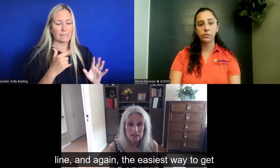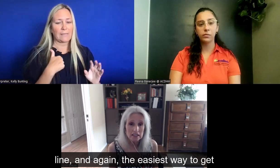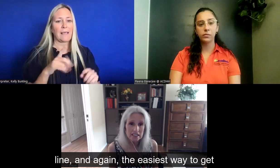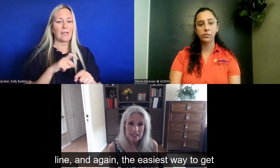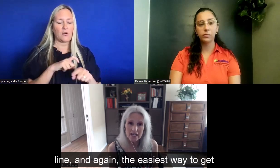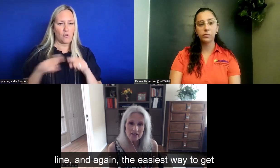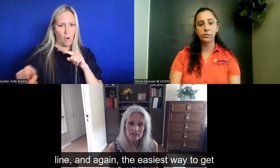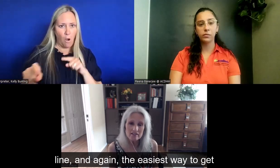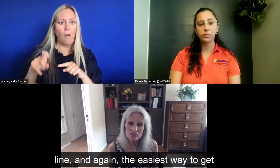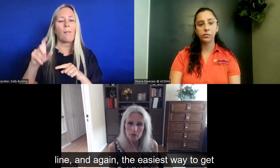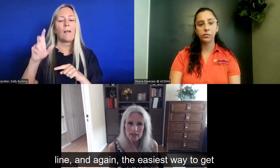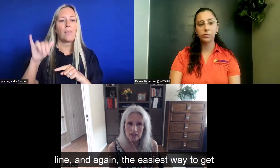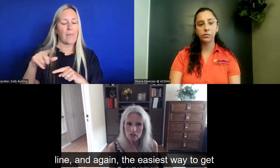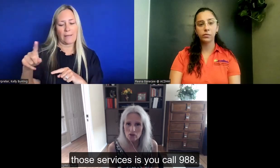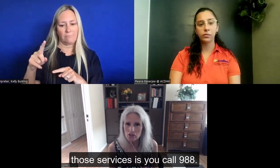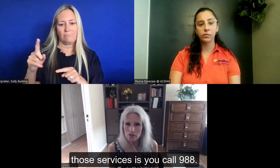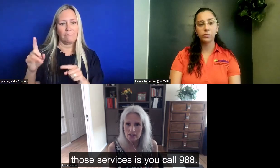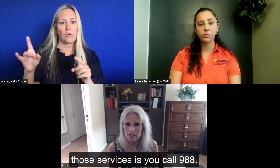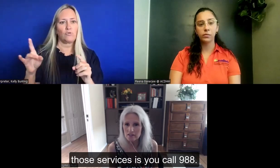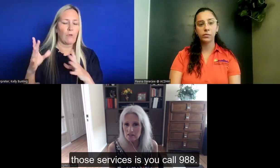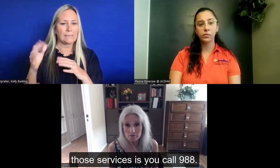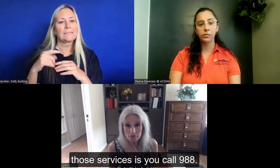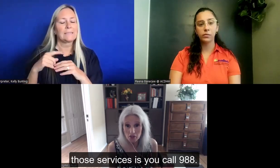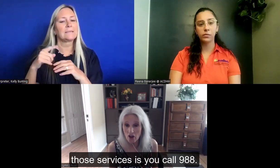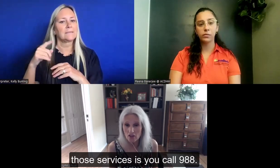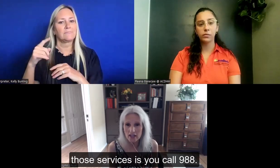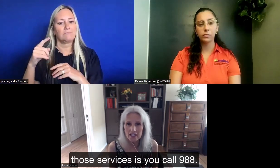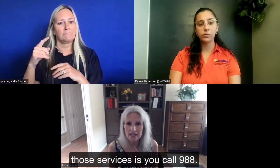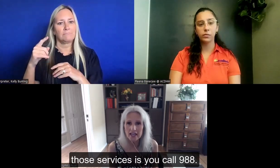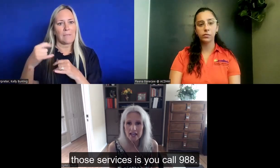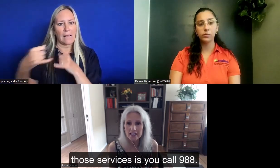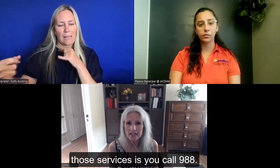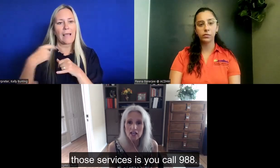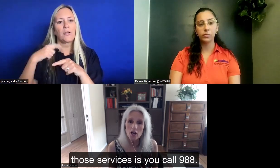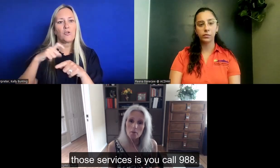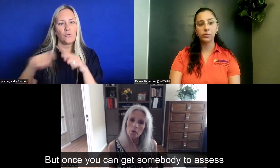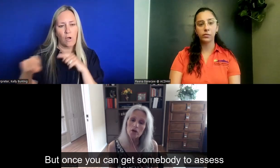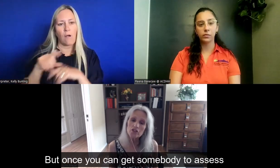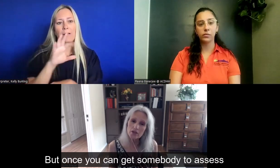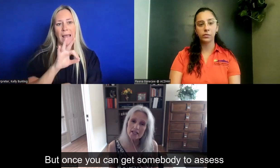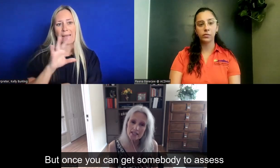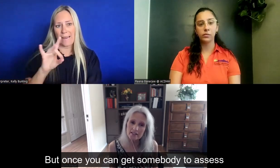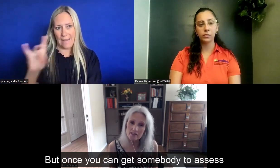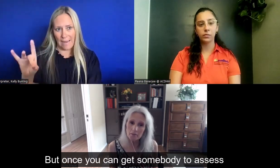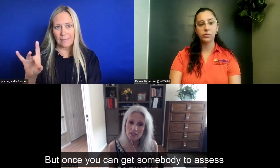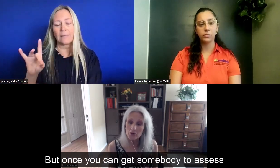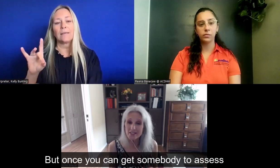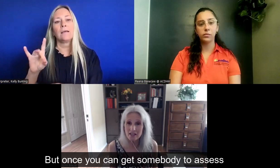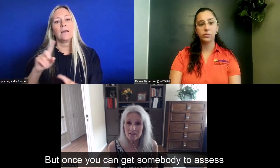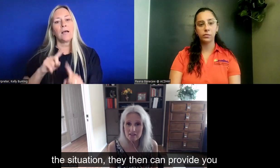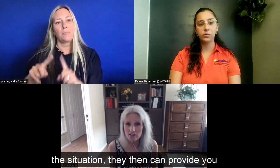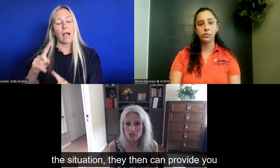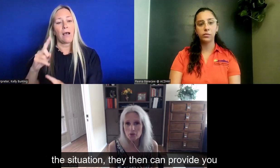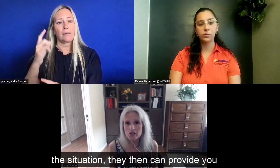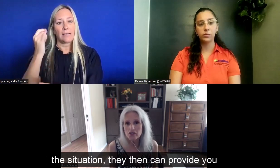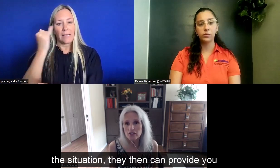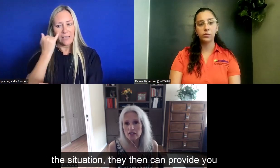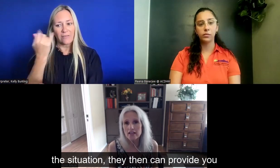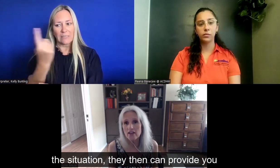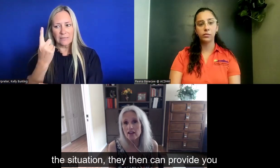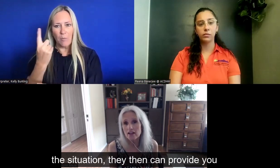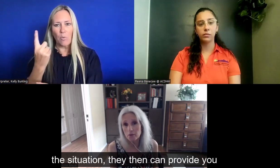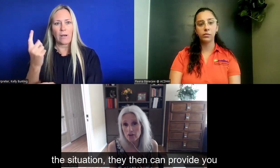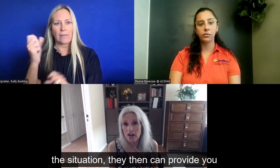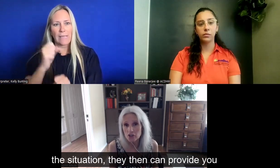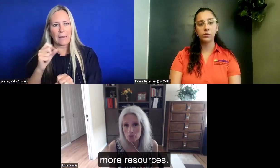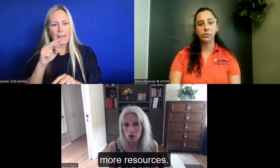Line. And again, the easiest way to get those services is you call 988. But once you can get somebody to assess the situation, they